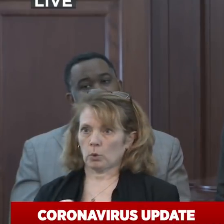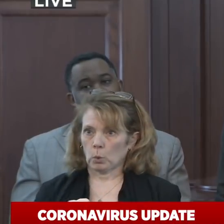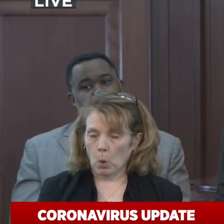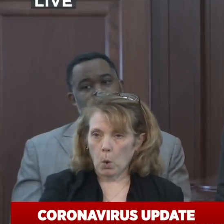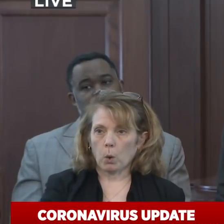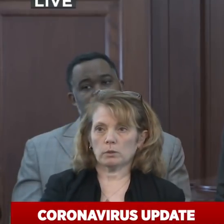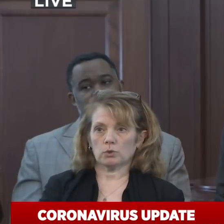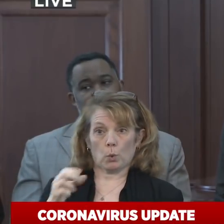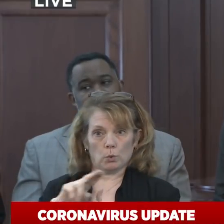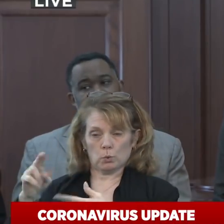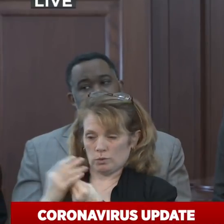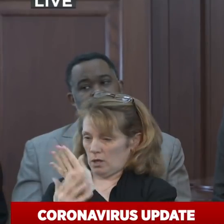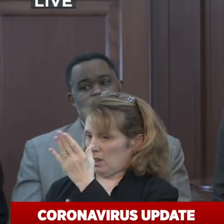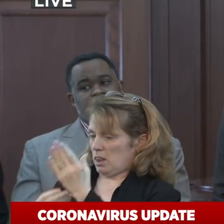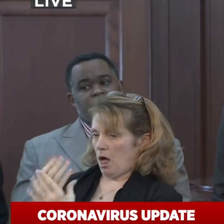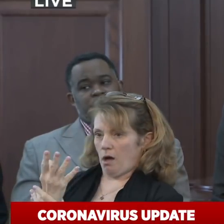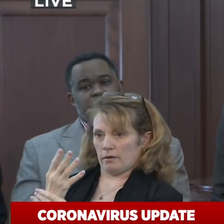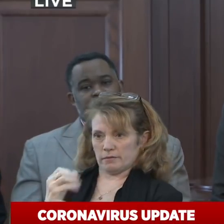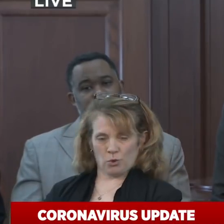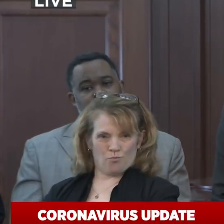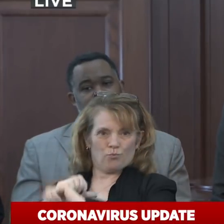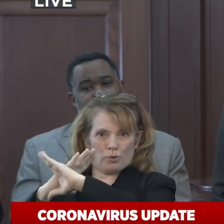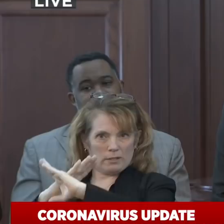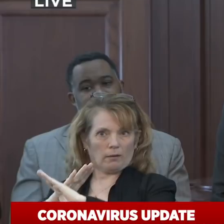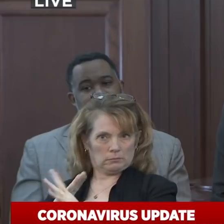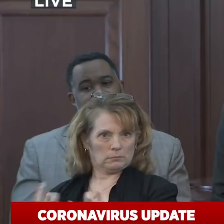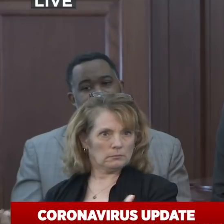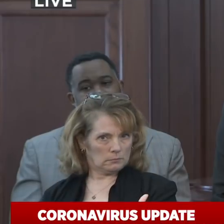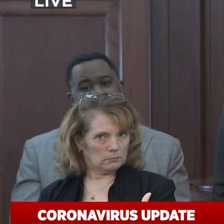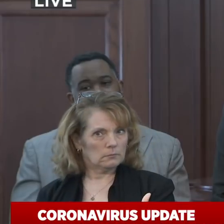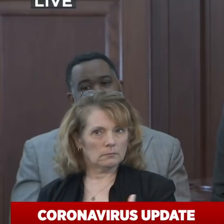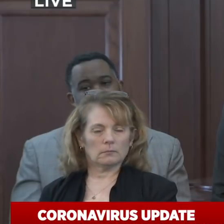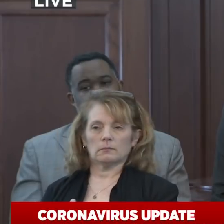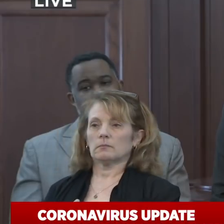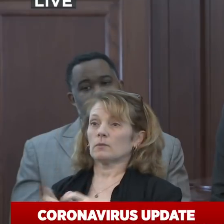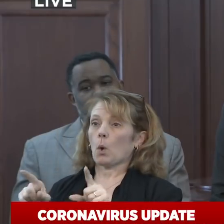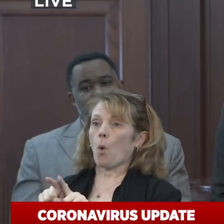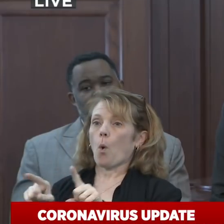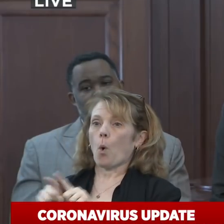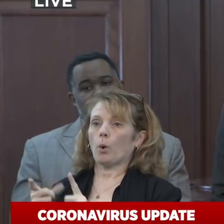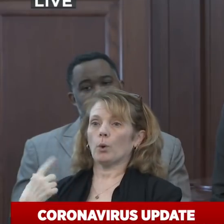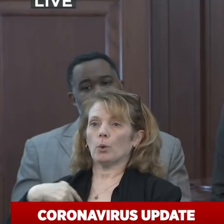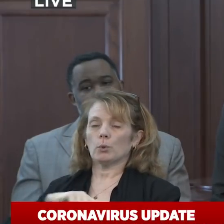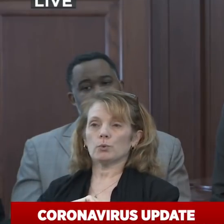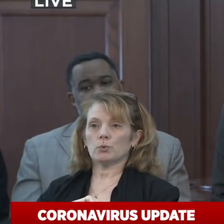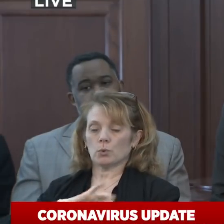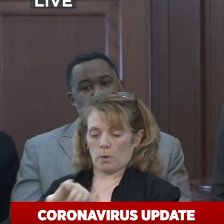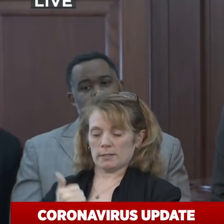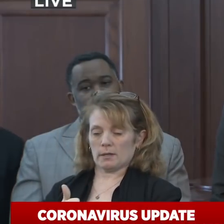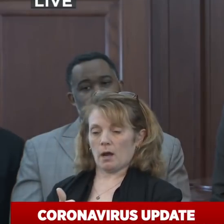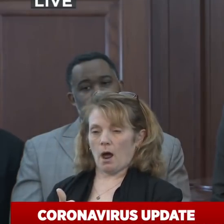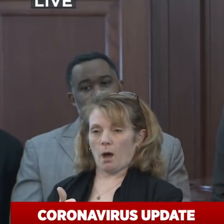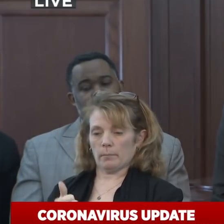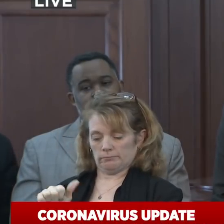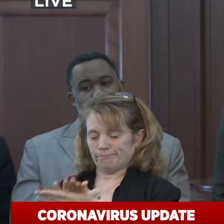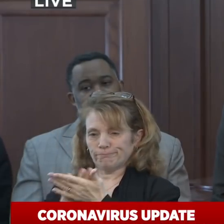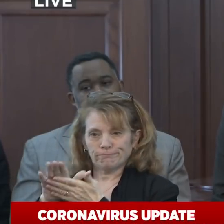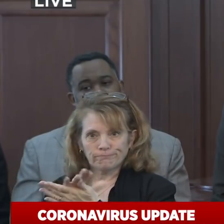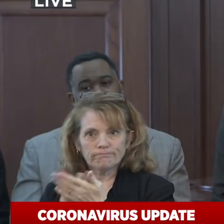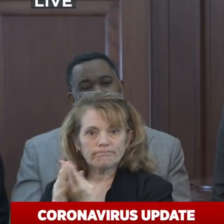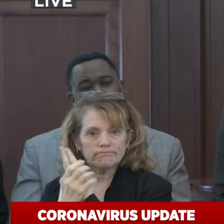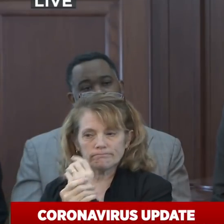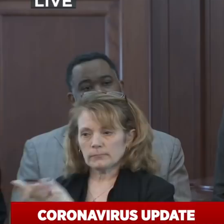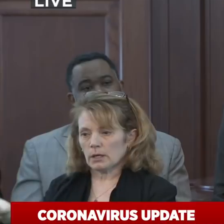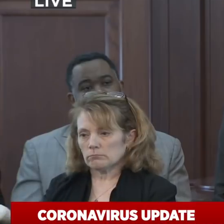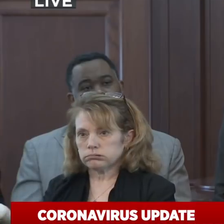make sure that our people are not just touching that on a consistent basis. We've strategically put hand sanitizer in different areas